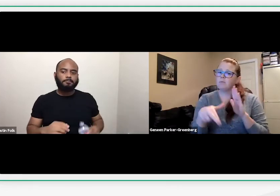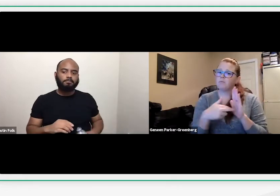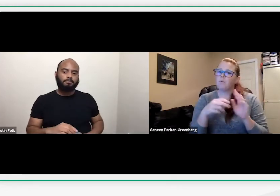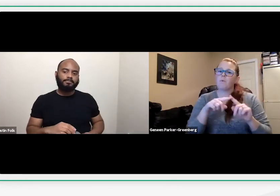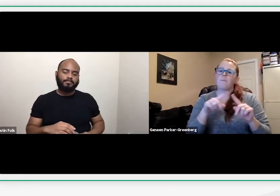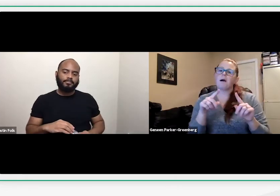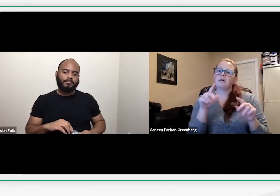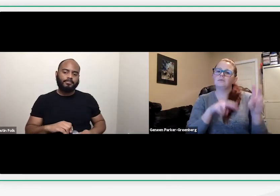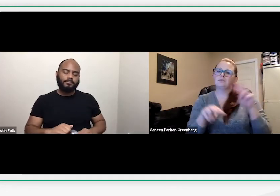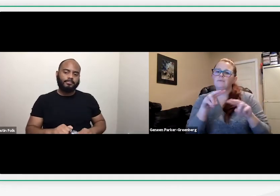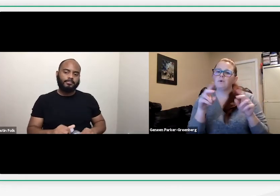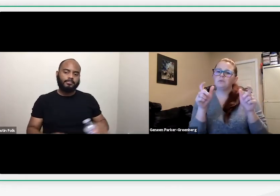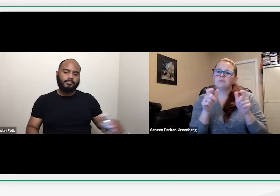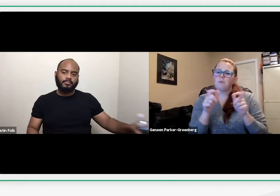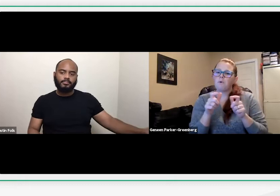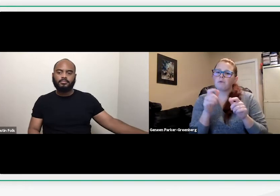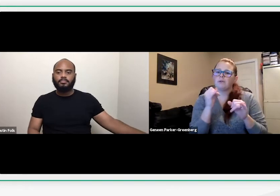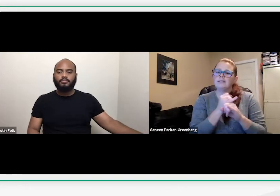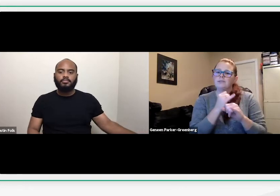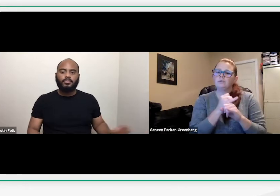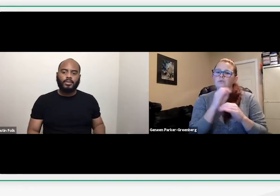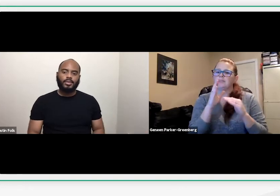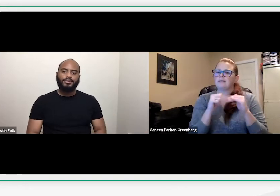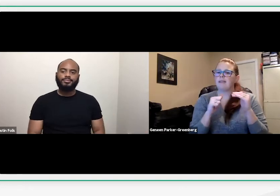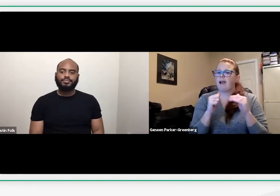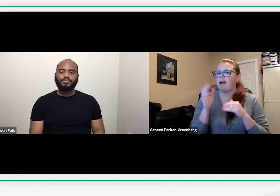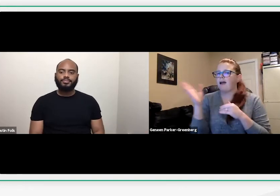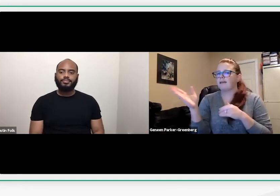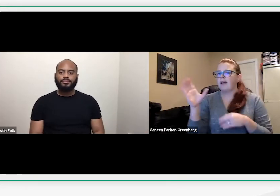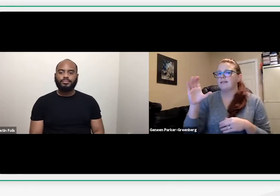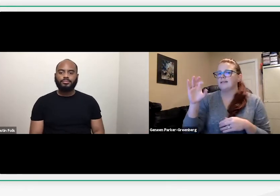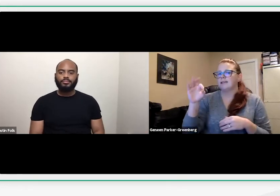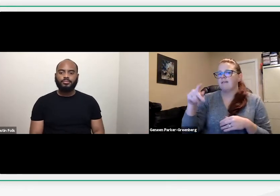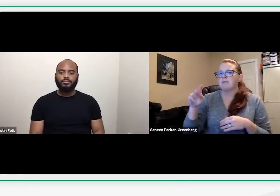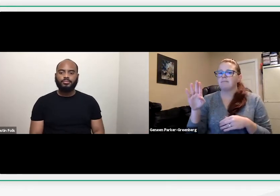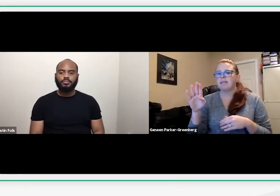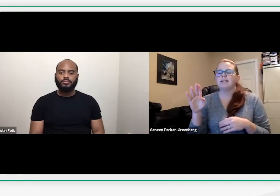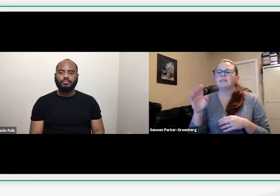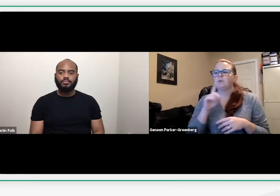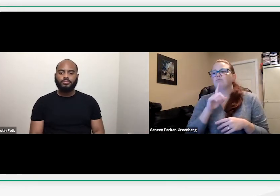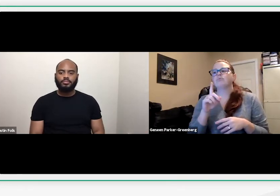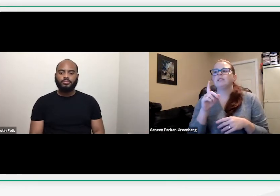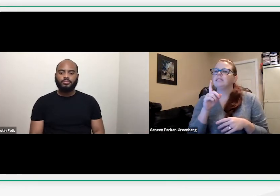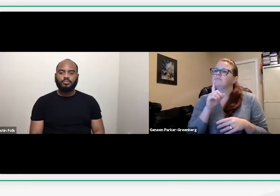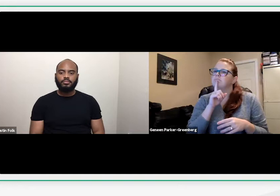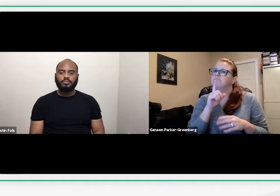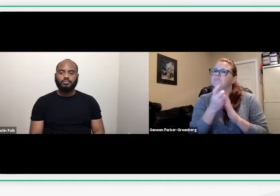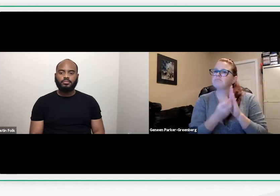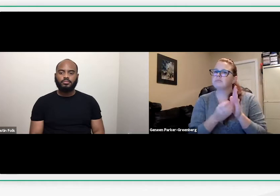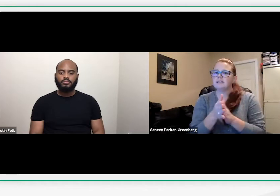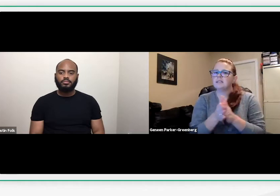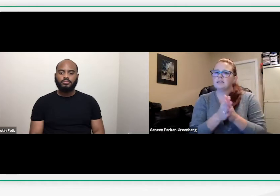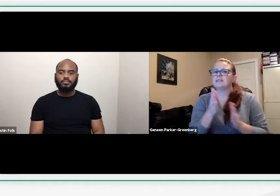Federal Reserve Bank of New York as of August. And it's a smaller institution than